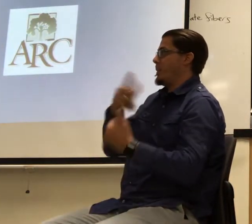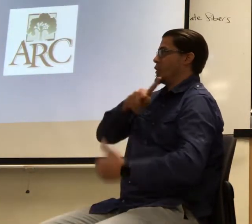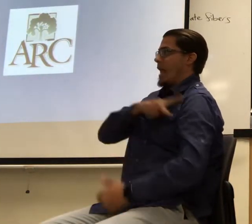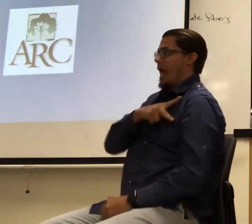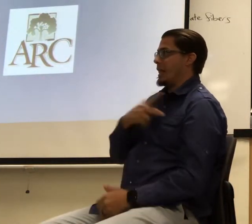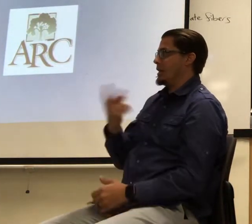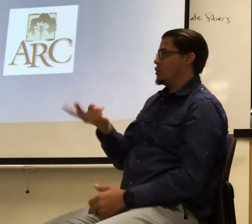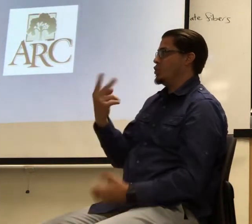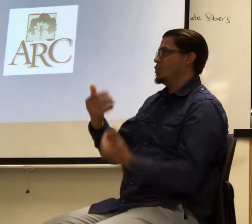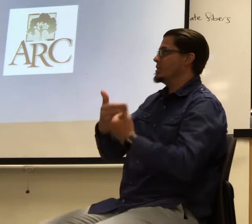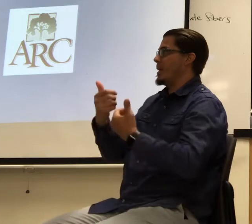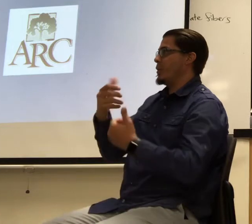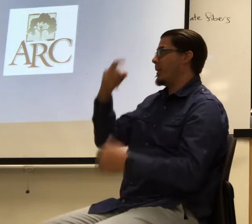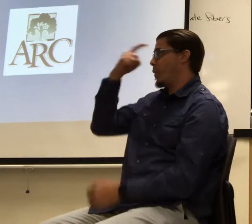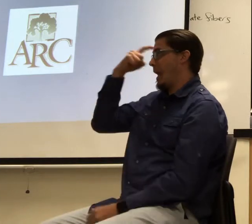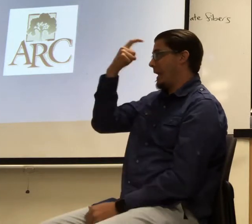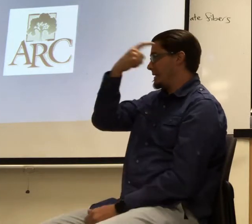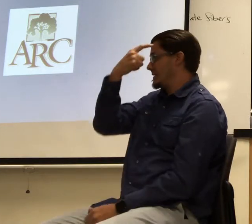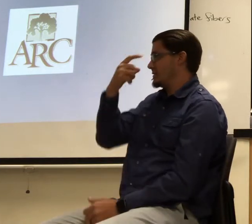in there.